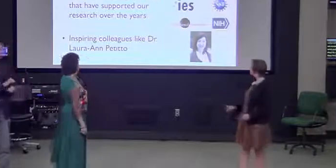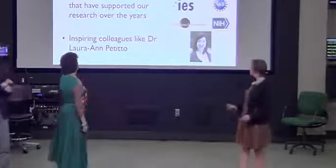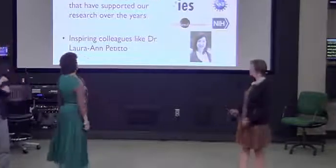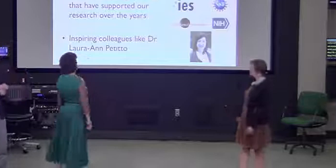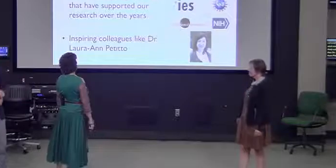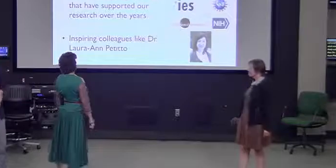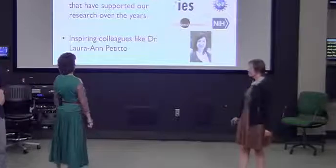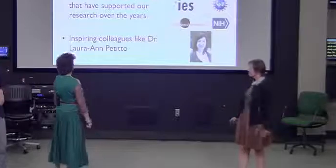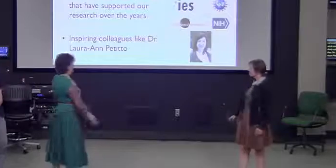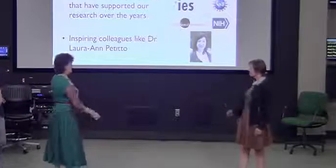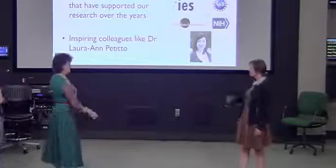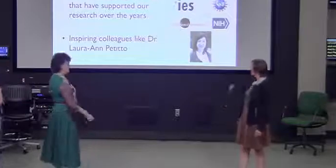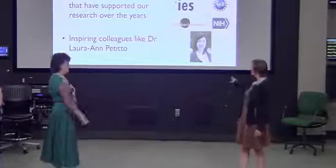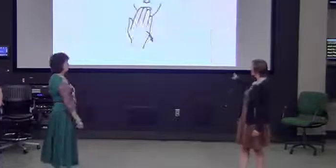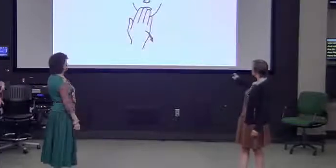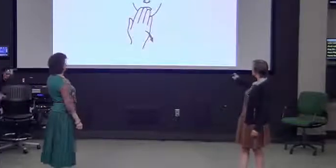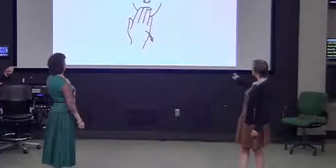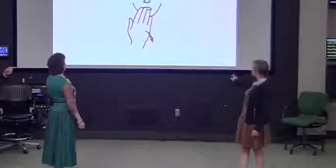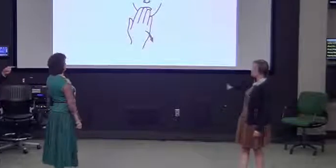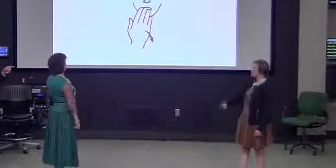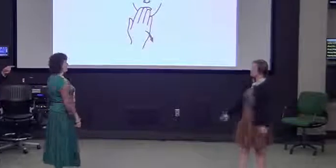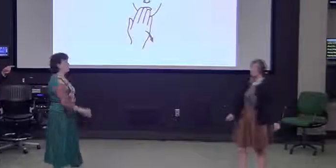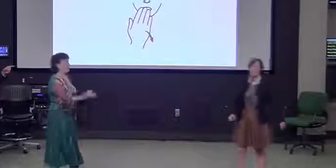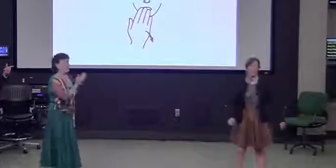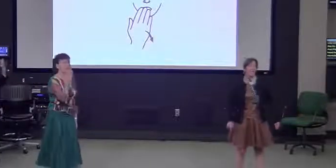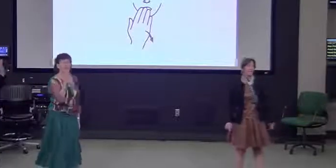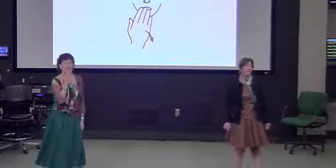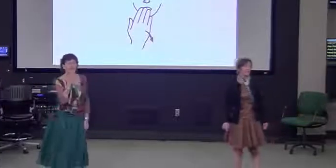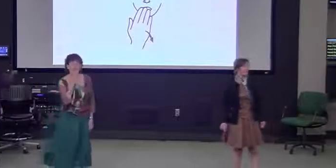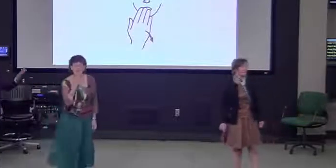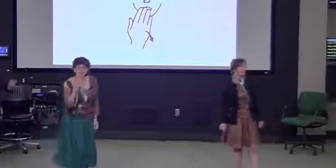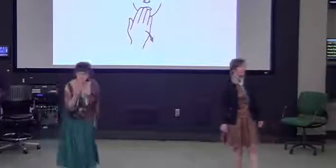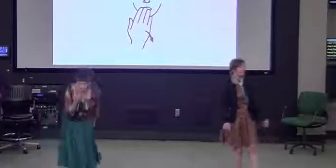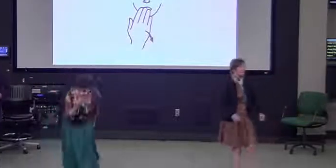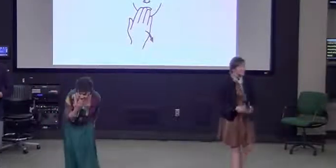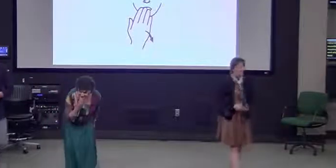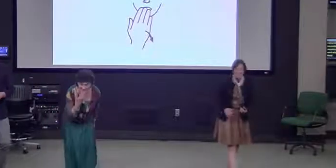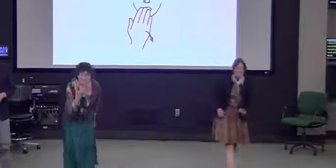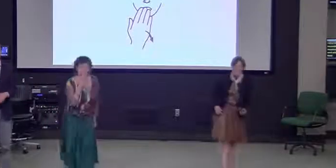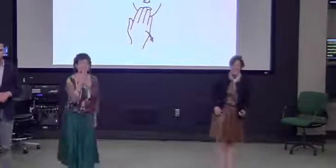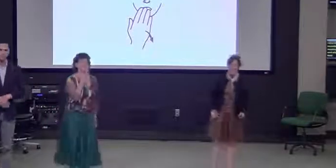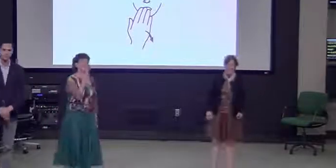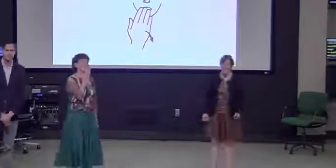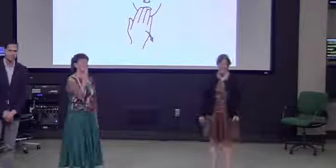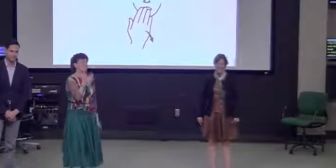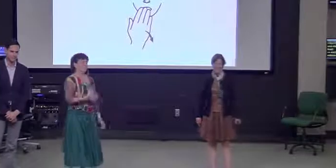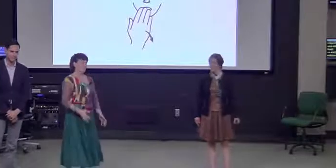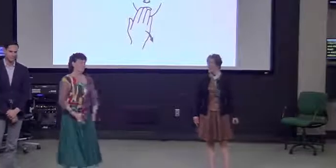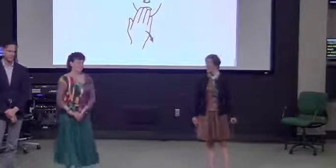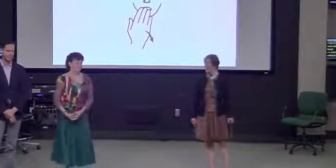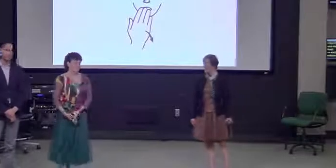field. I guess, is that it? I think that's what we have. Thank you.